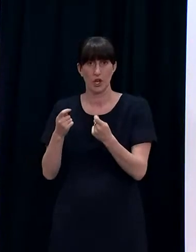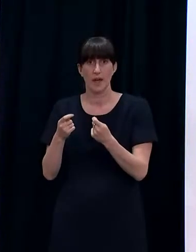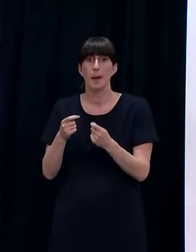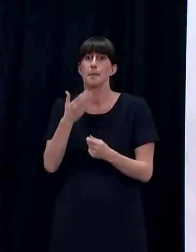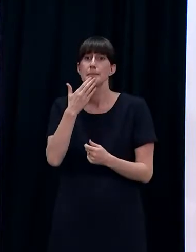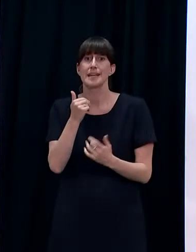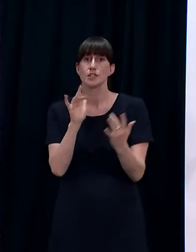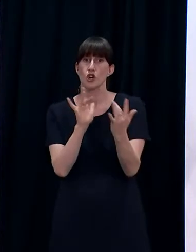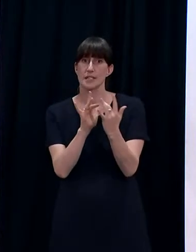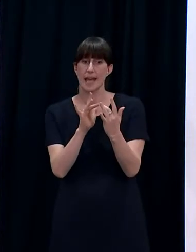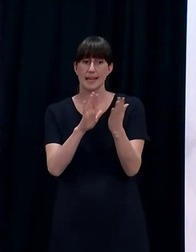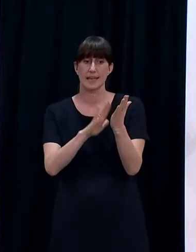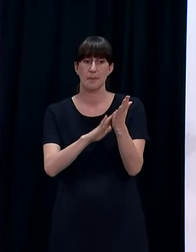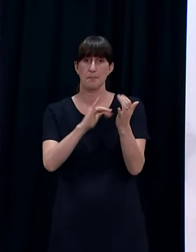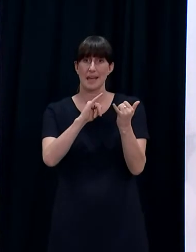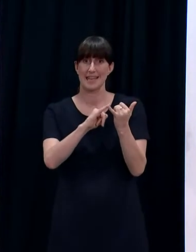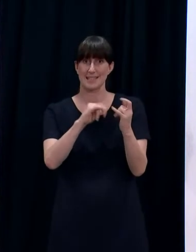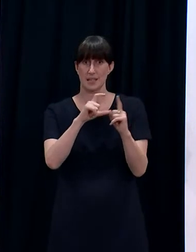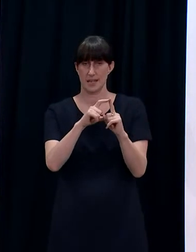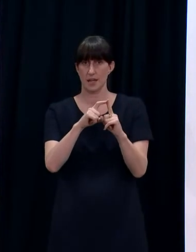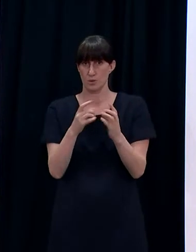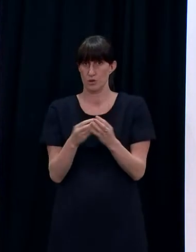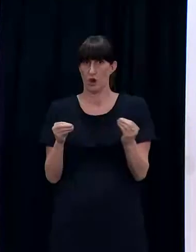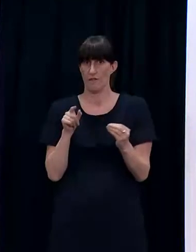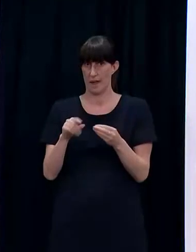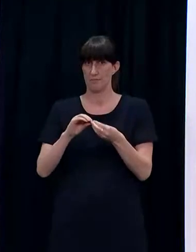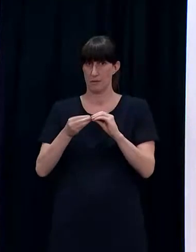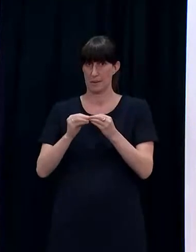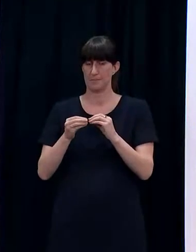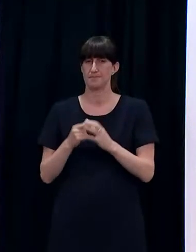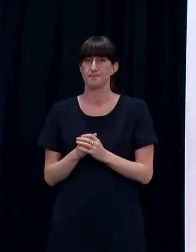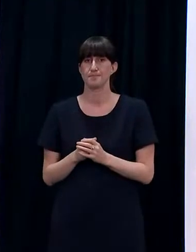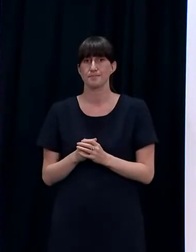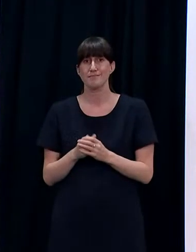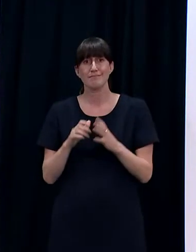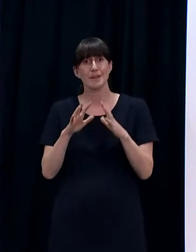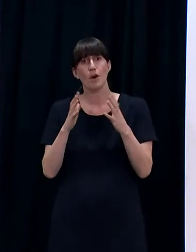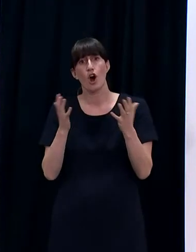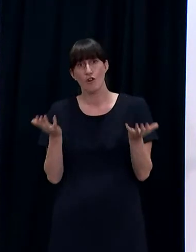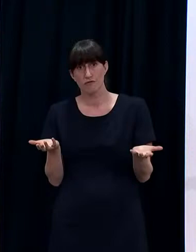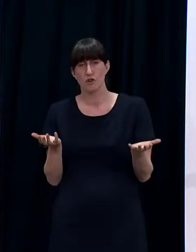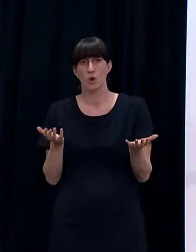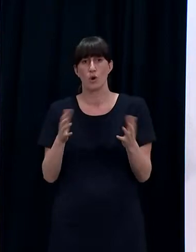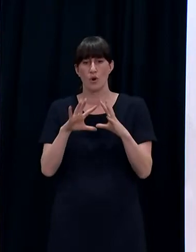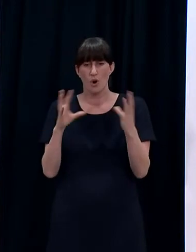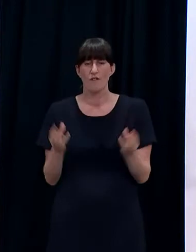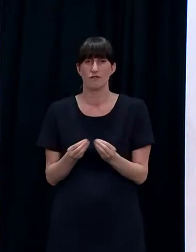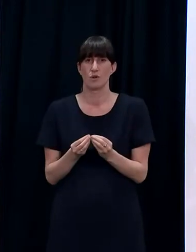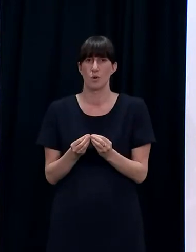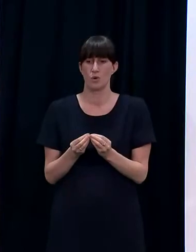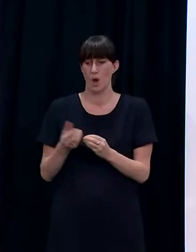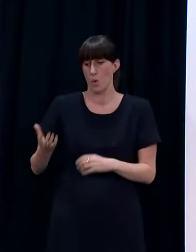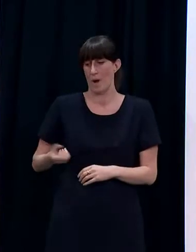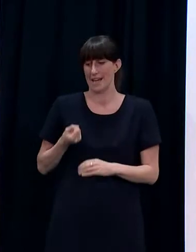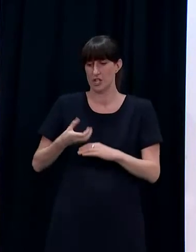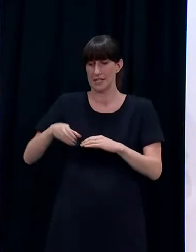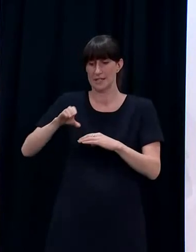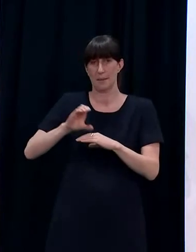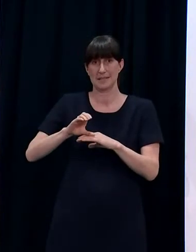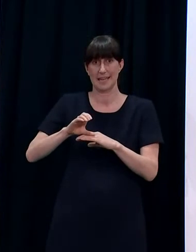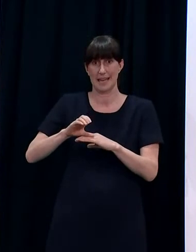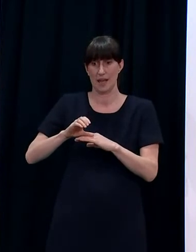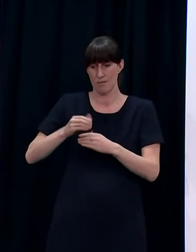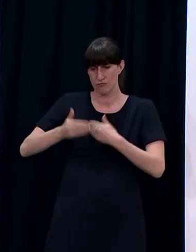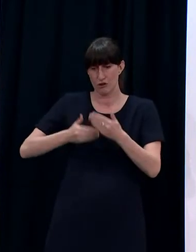Social Development so that we can address their situation. But overall, the processing of the first wage subsidy scheme payment has been